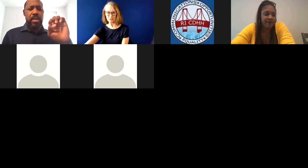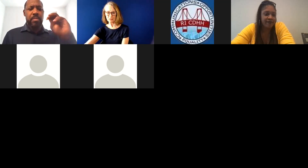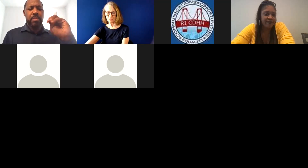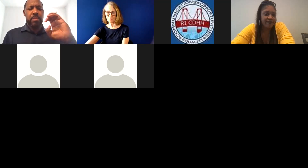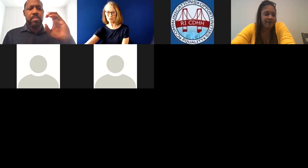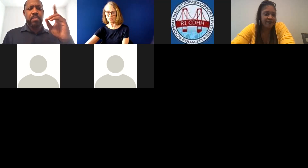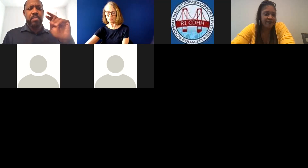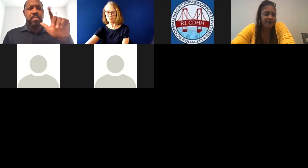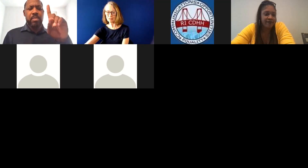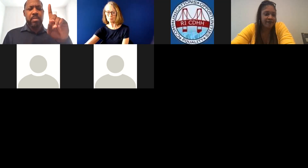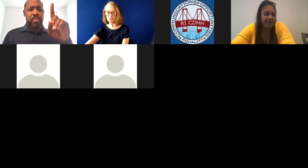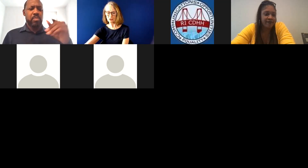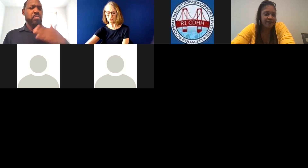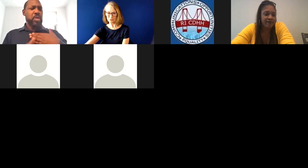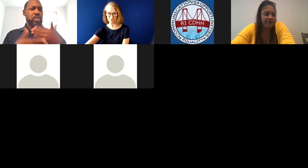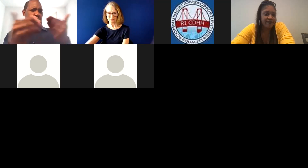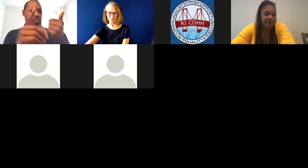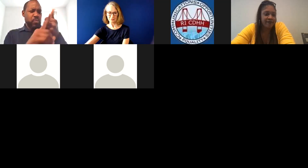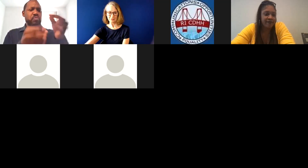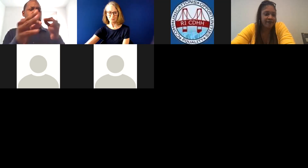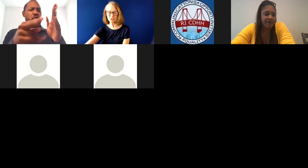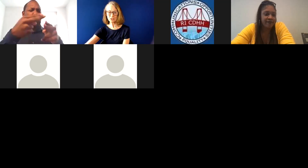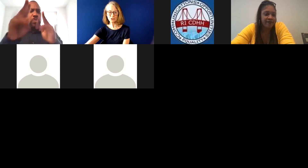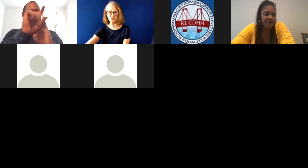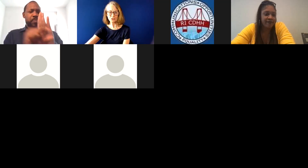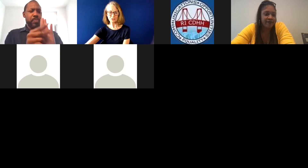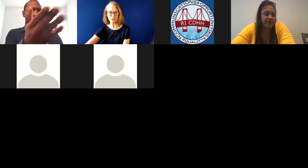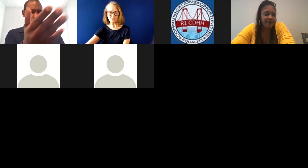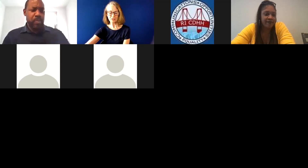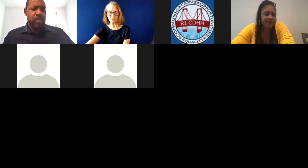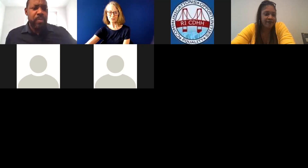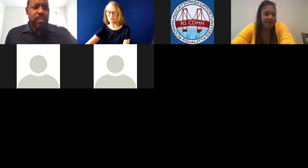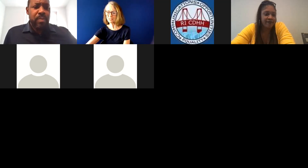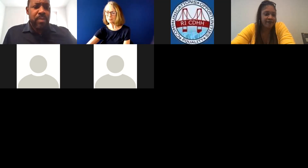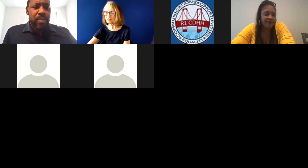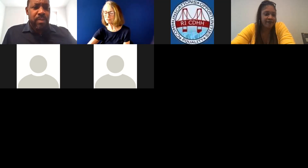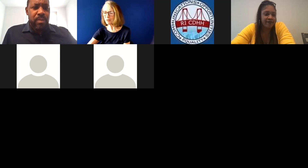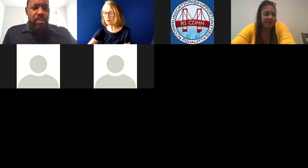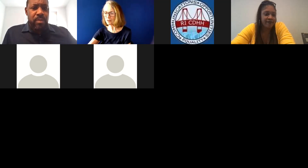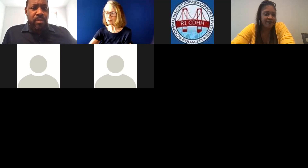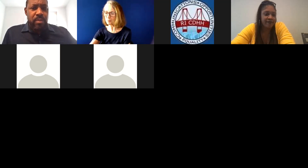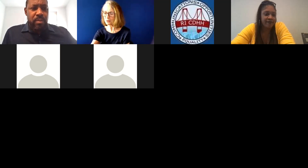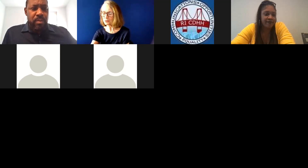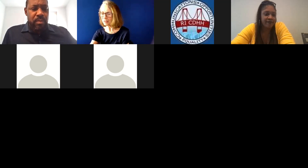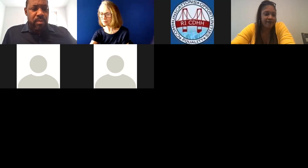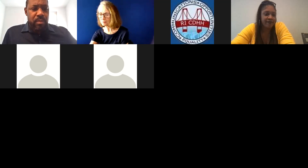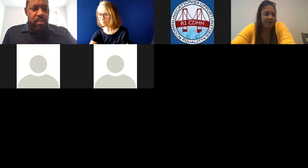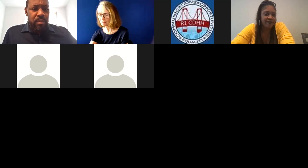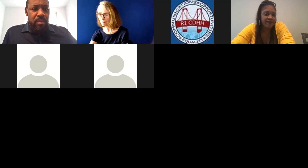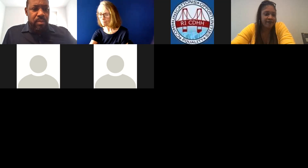Okay, how about Anne McDonald? Please introduce yourself and give us a little bit of background about you, Anne.